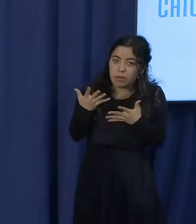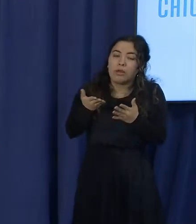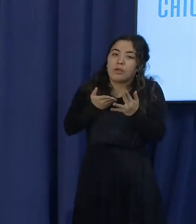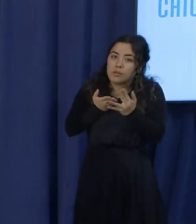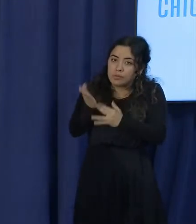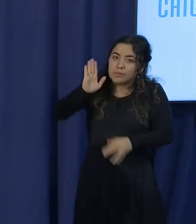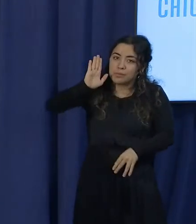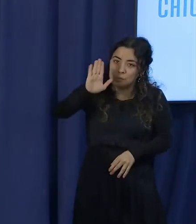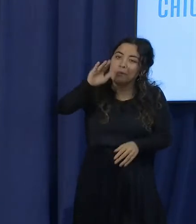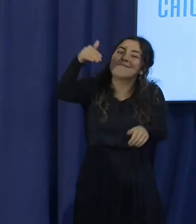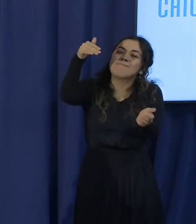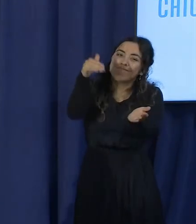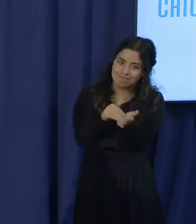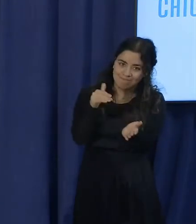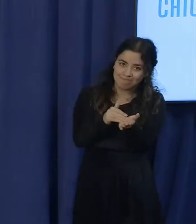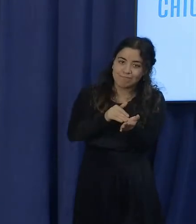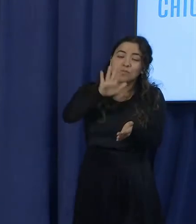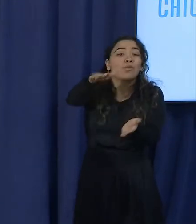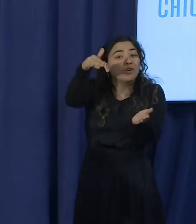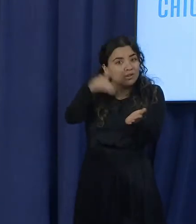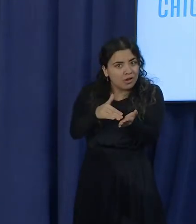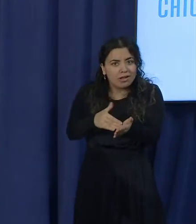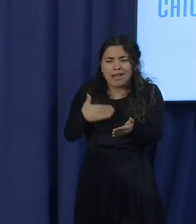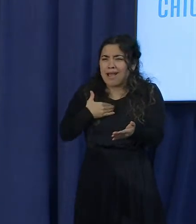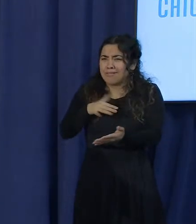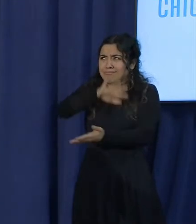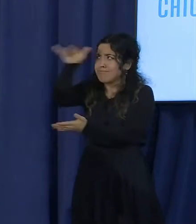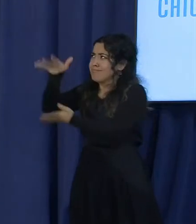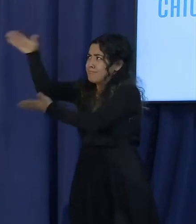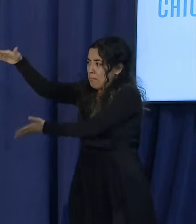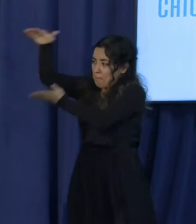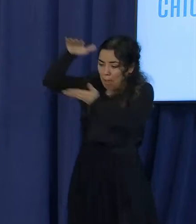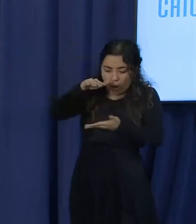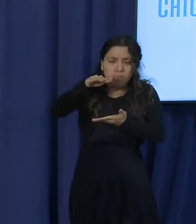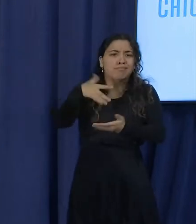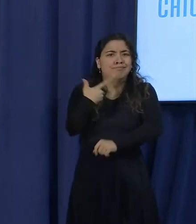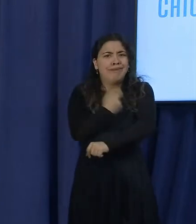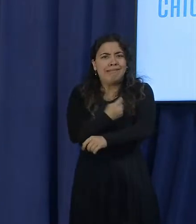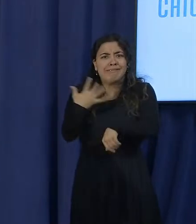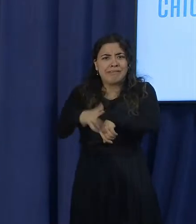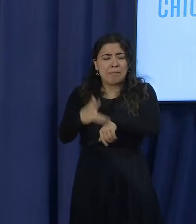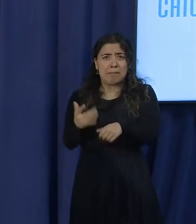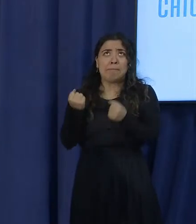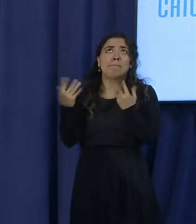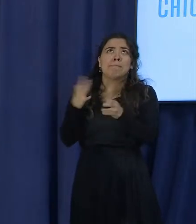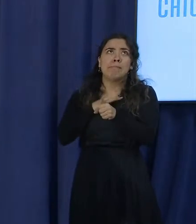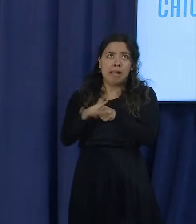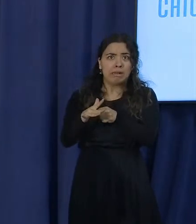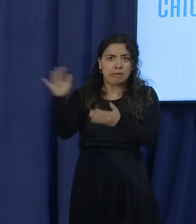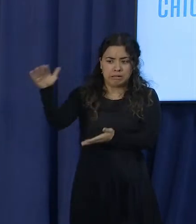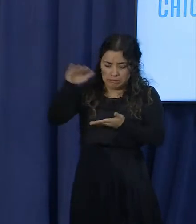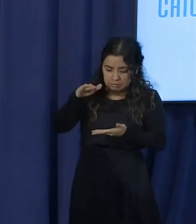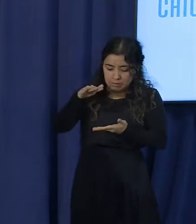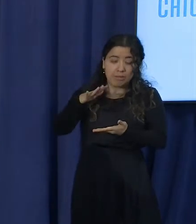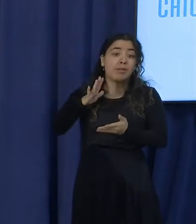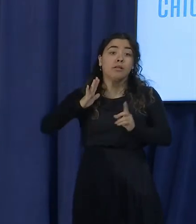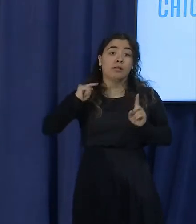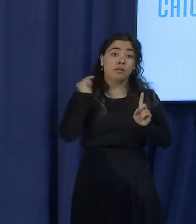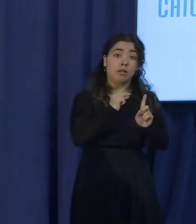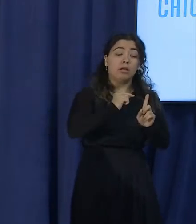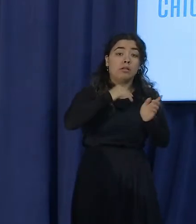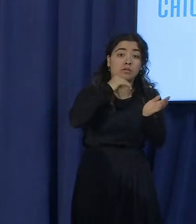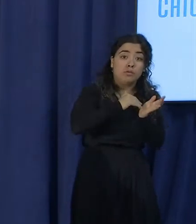providers. They are getting vaccine, lots of vaccine right now, with the express purpose of calling